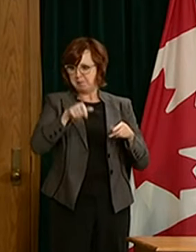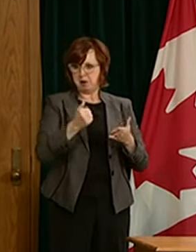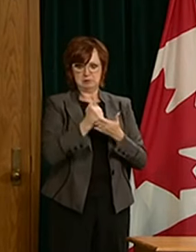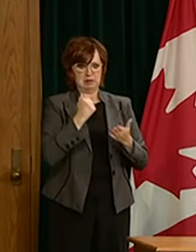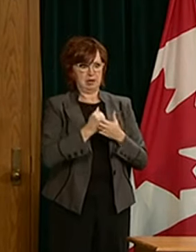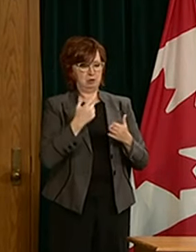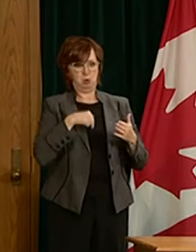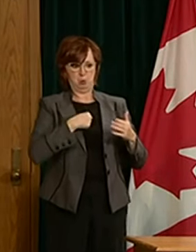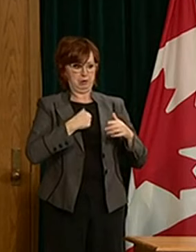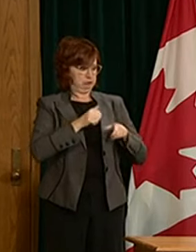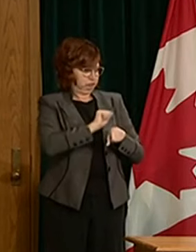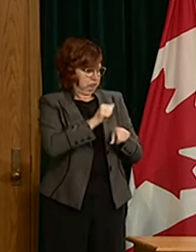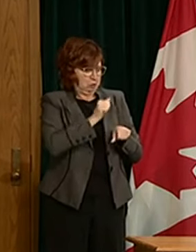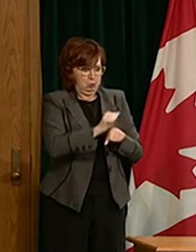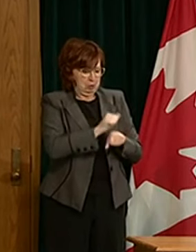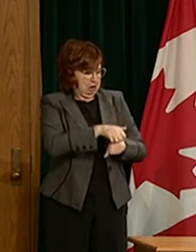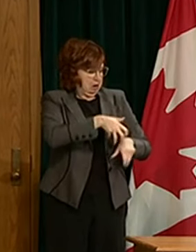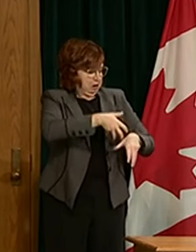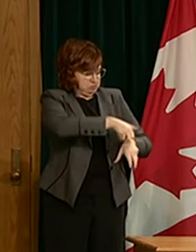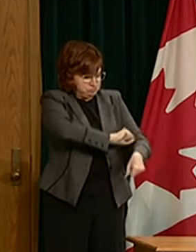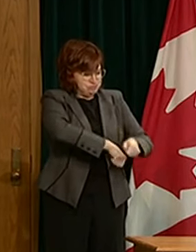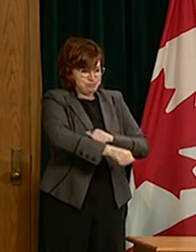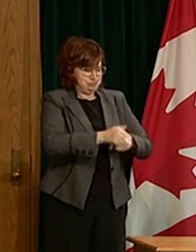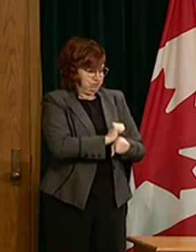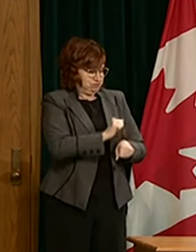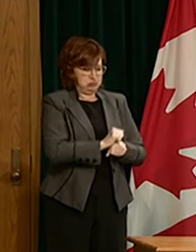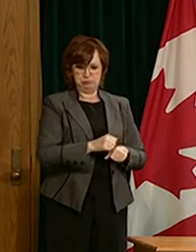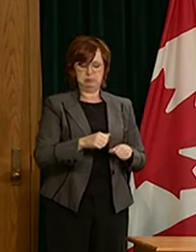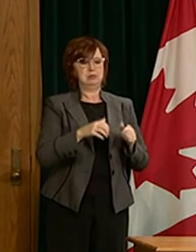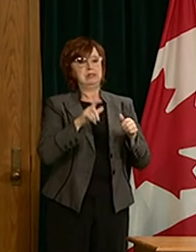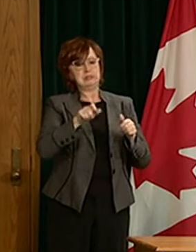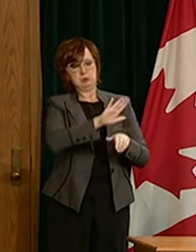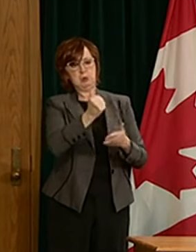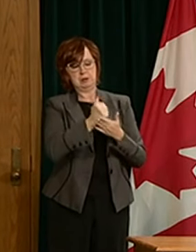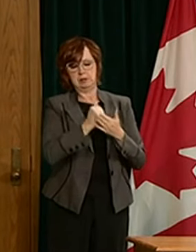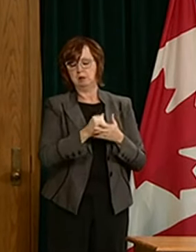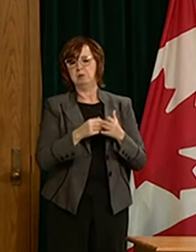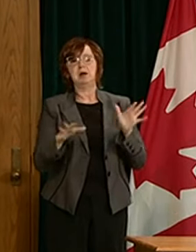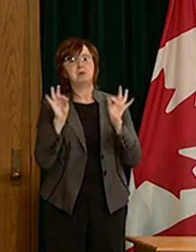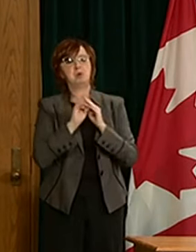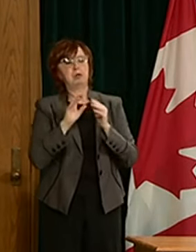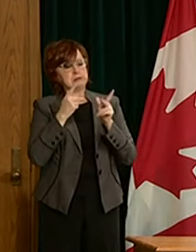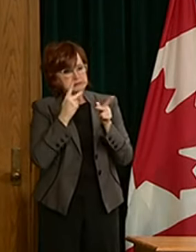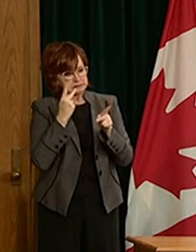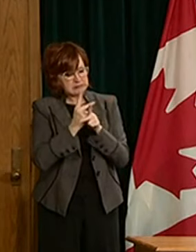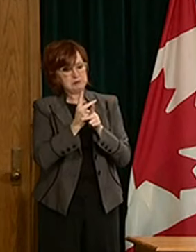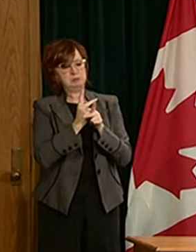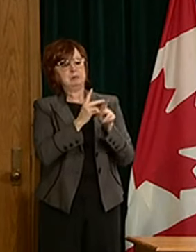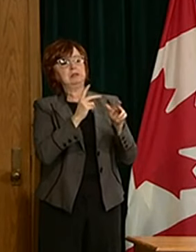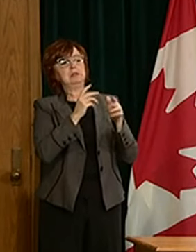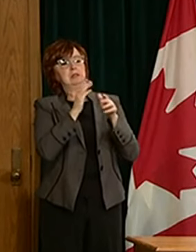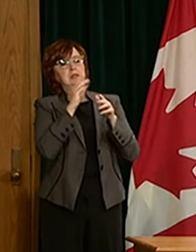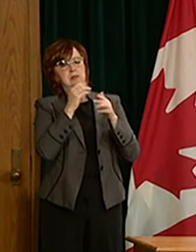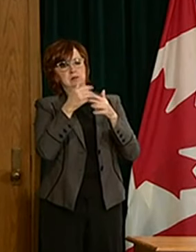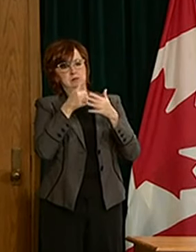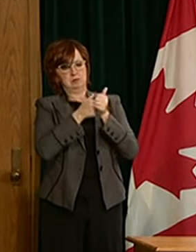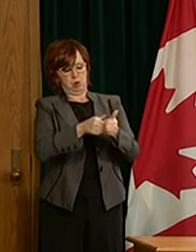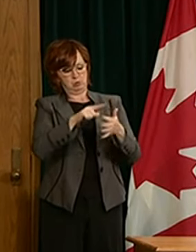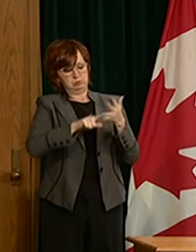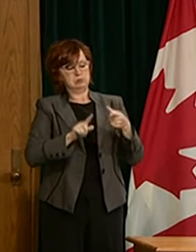regularly, stay home whenever and wherever possible, practice physical distancing, and abide by all isolation and gathering